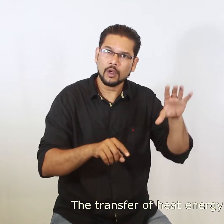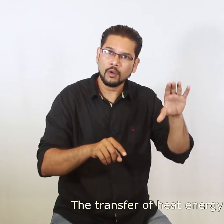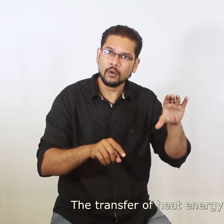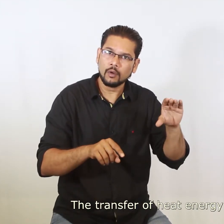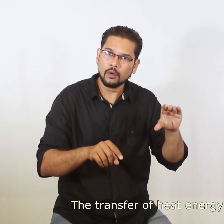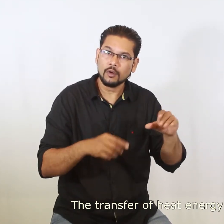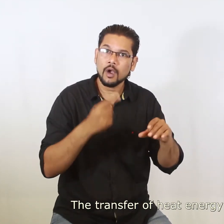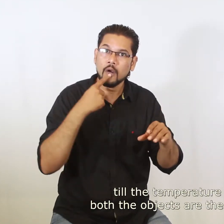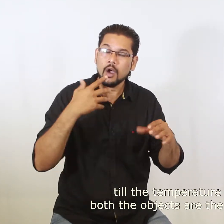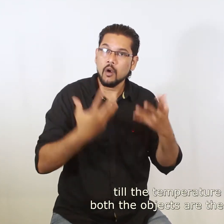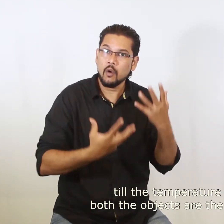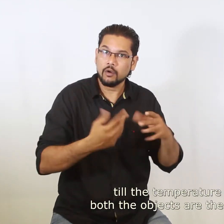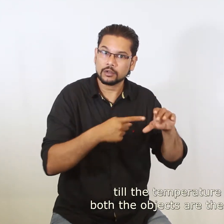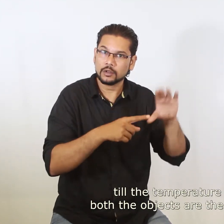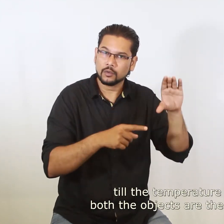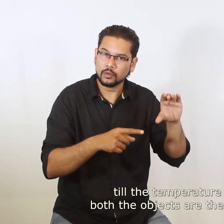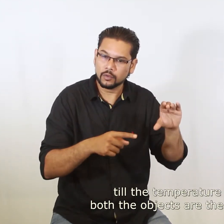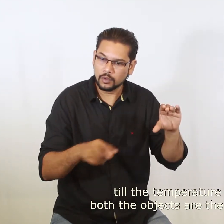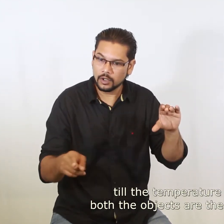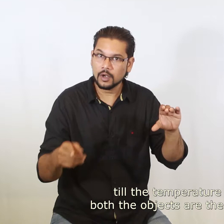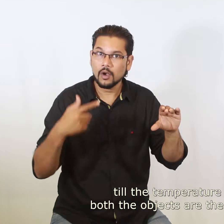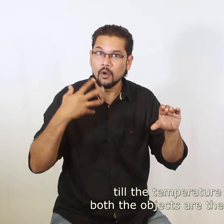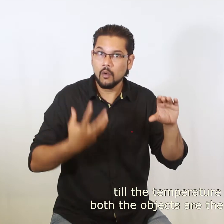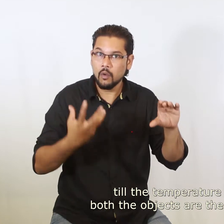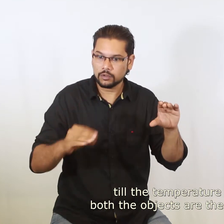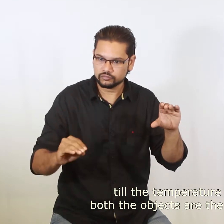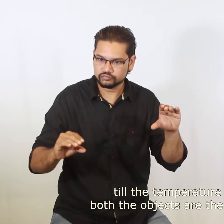till the temperature of both the objects are the same.